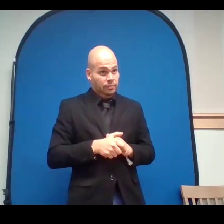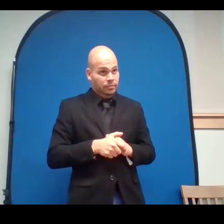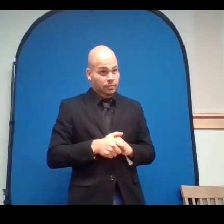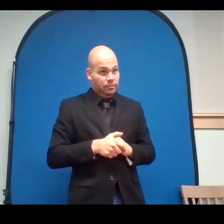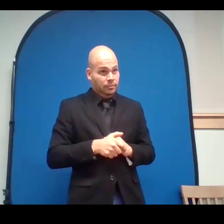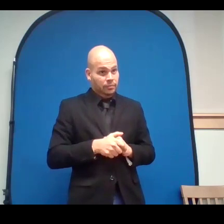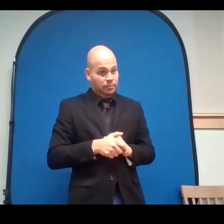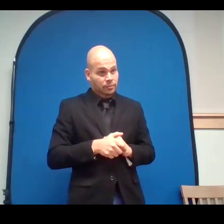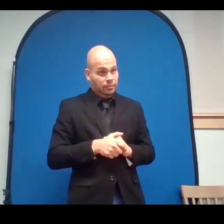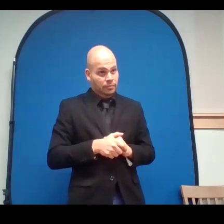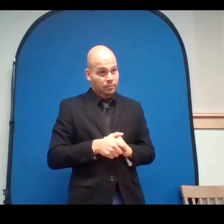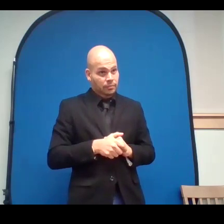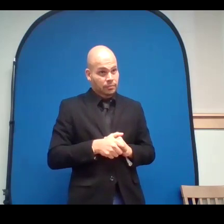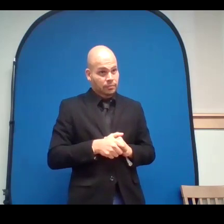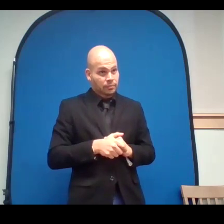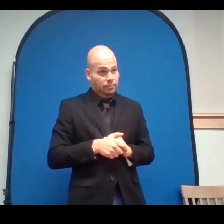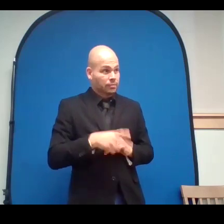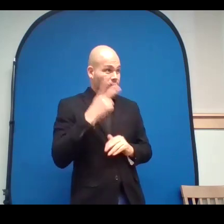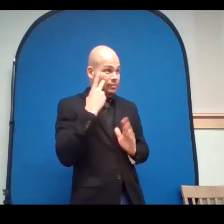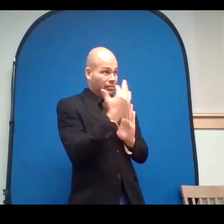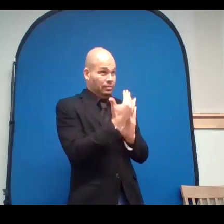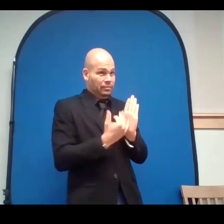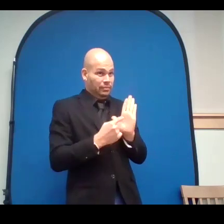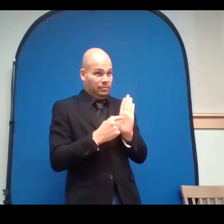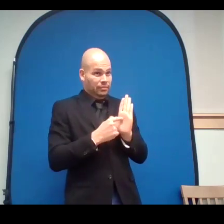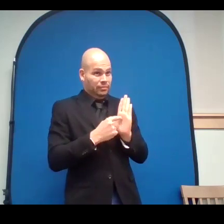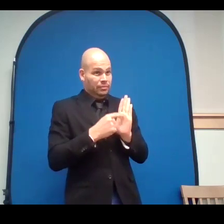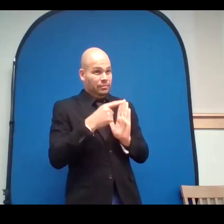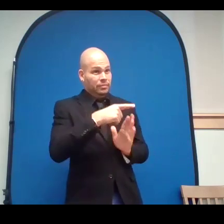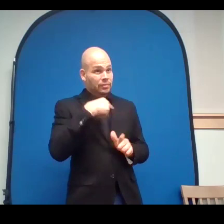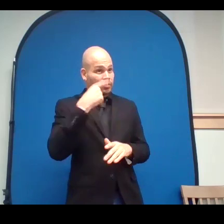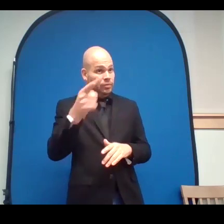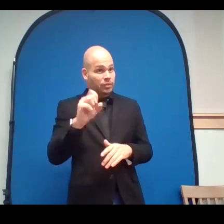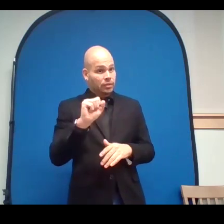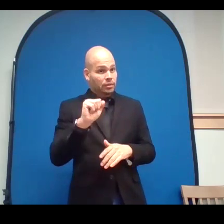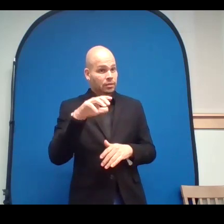third of the way down, you tell the Saco police officers,